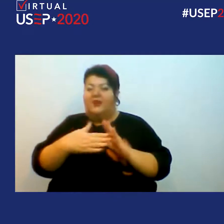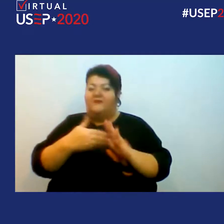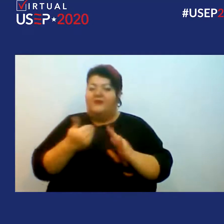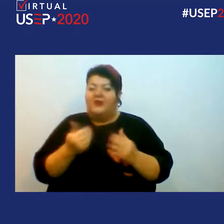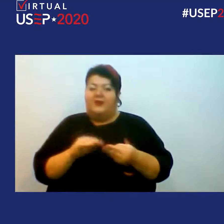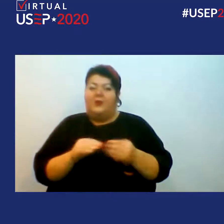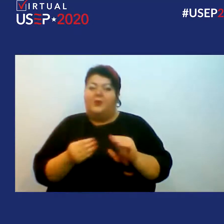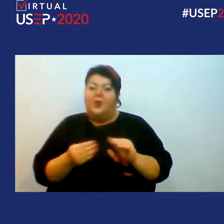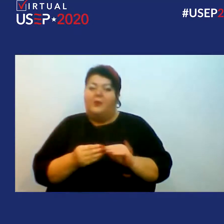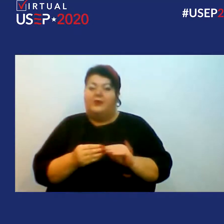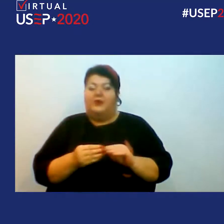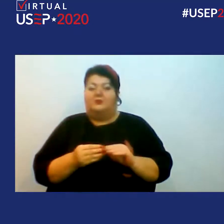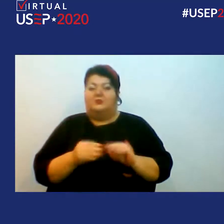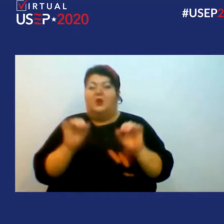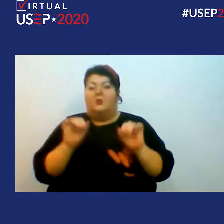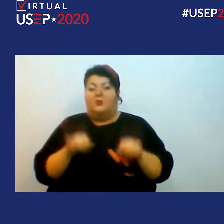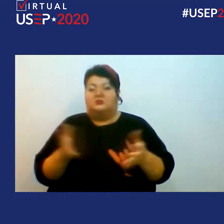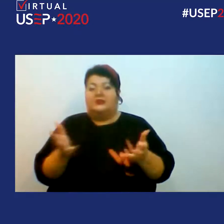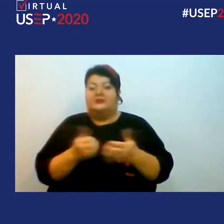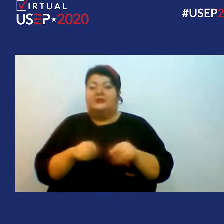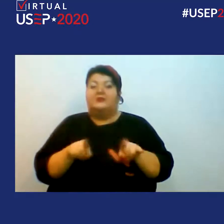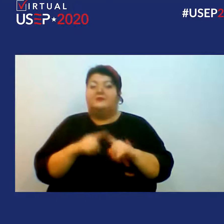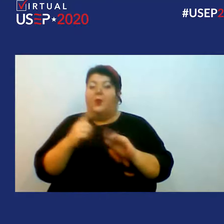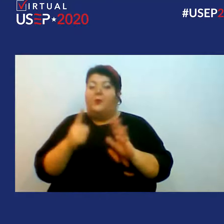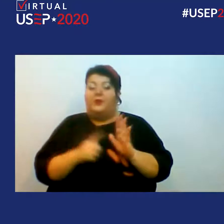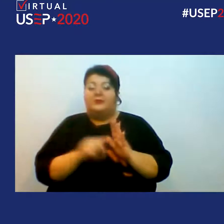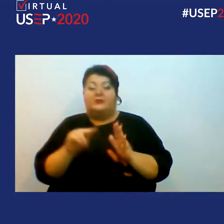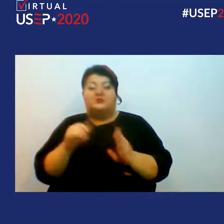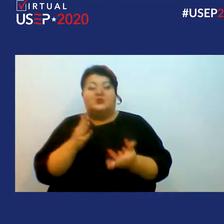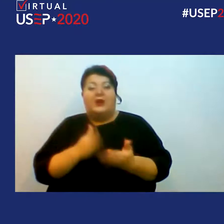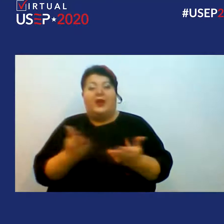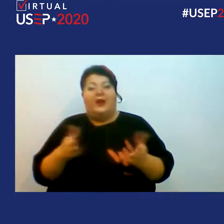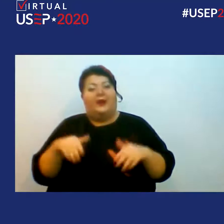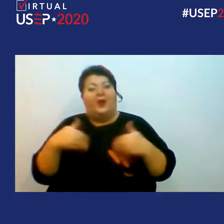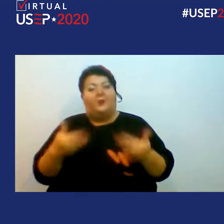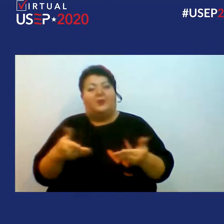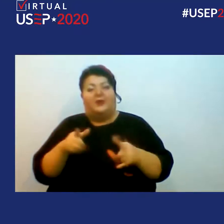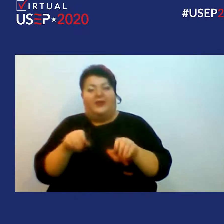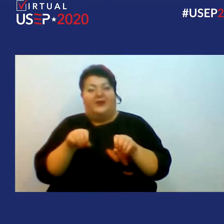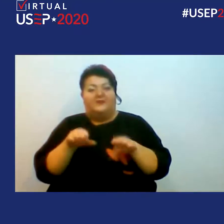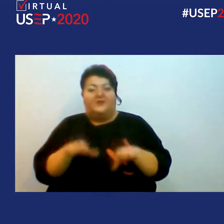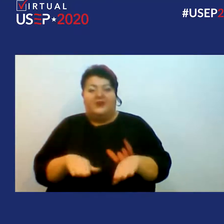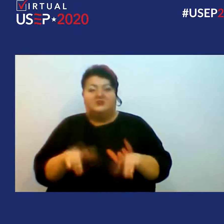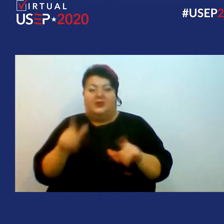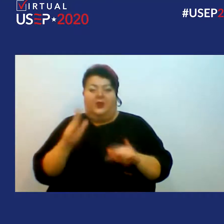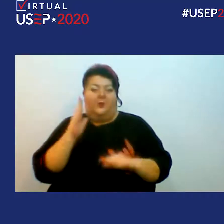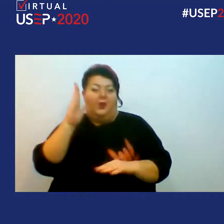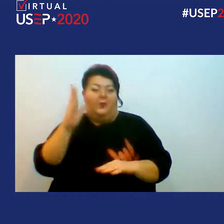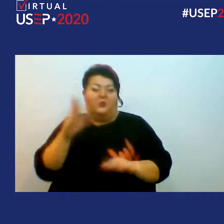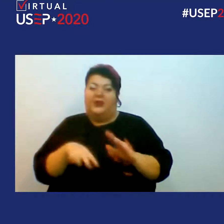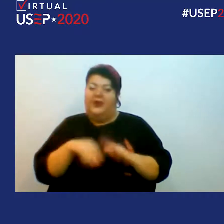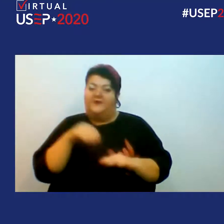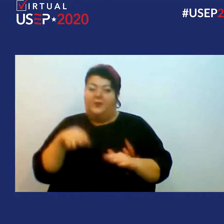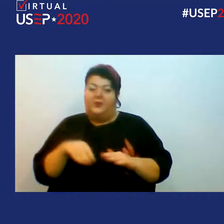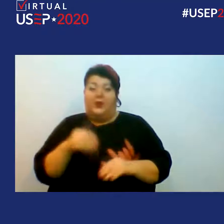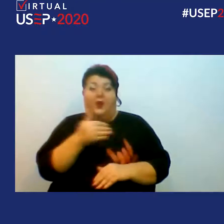challenges can we underline in relation to the local elections, and